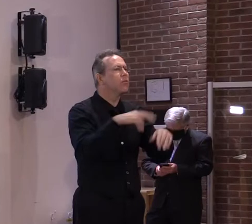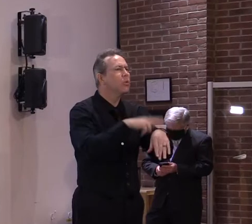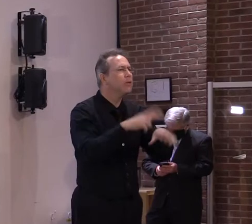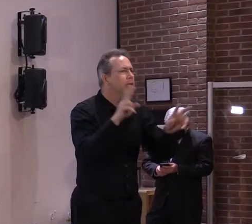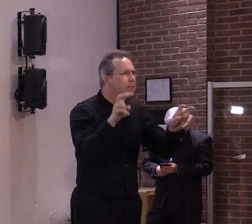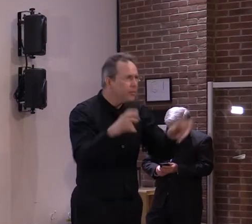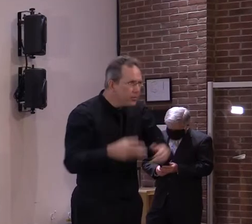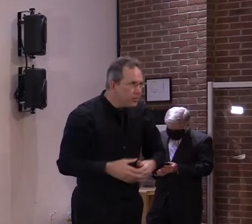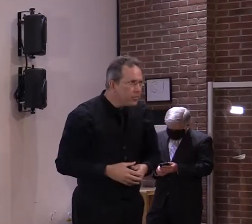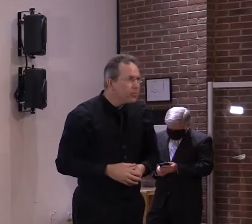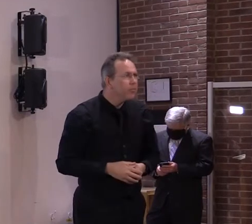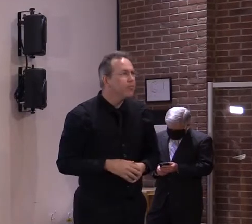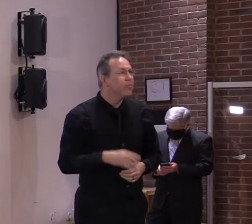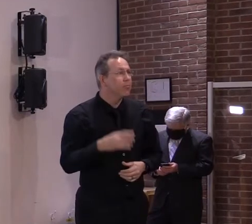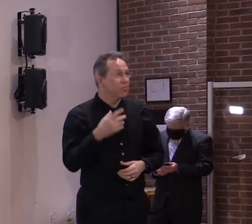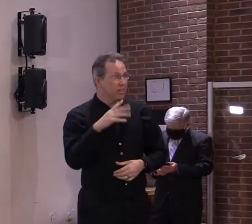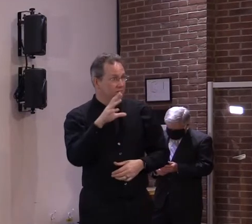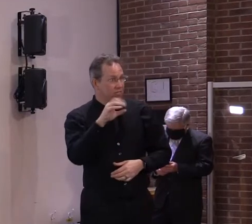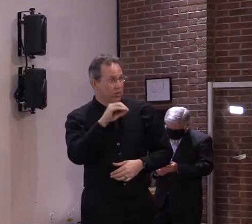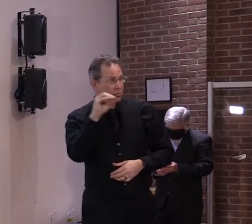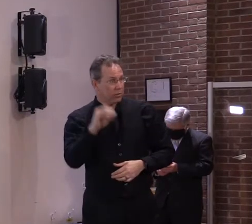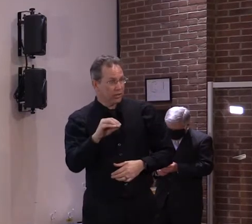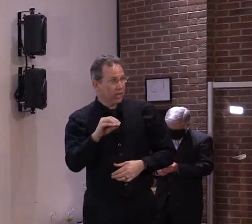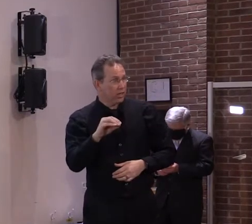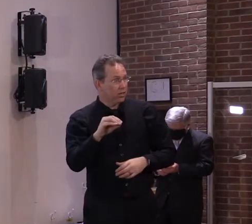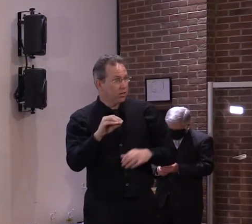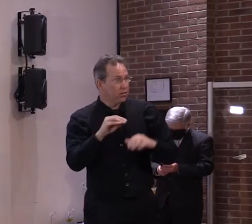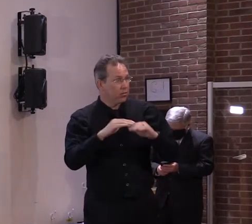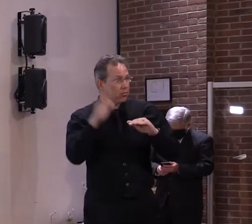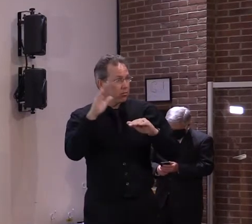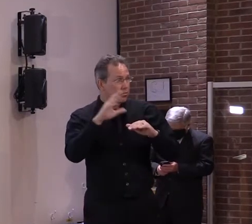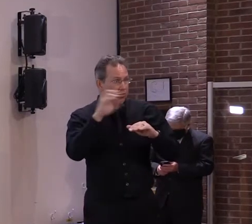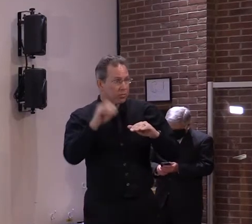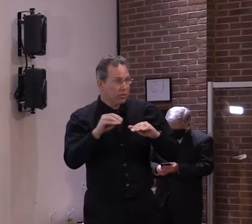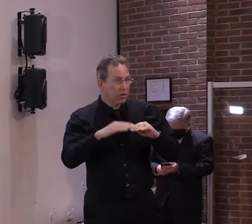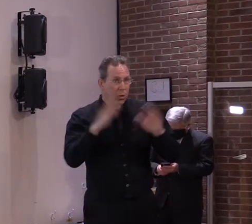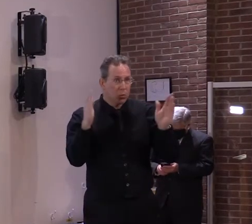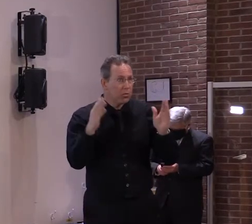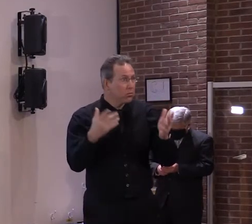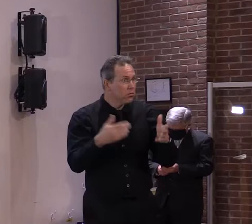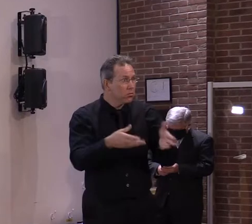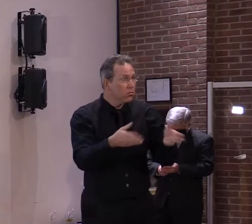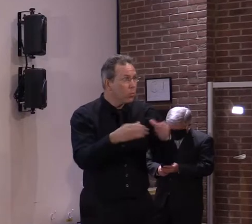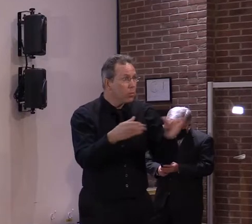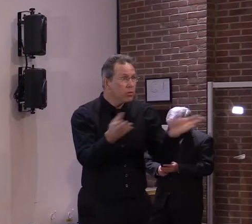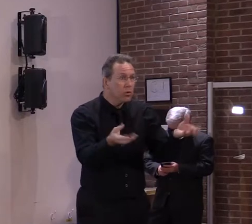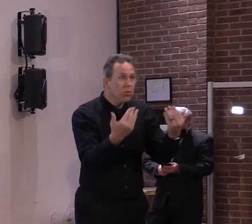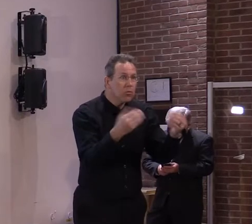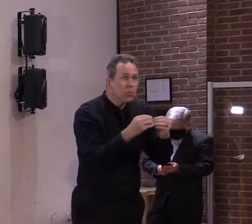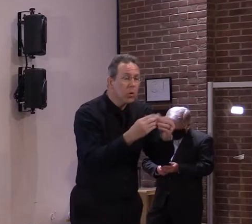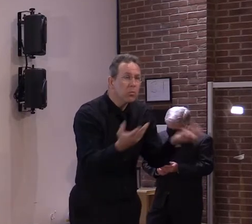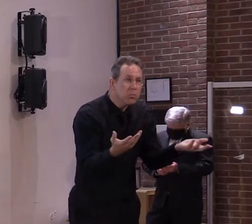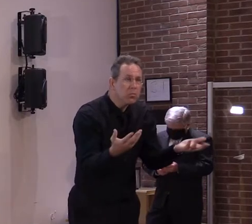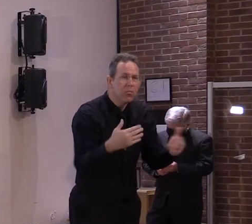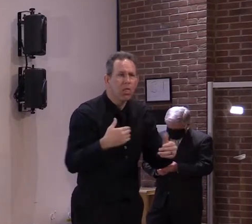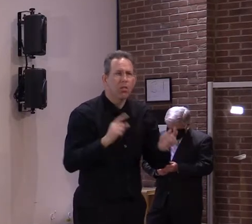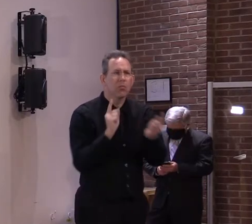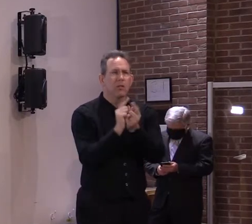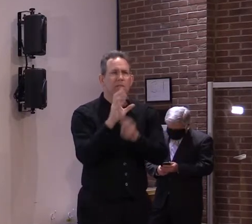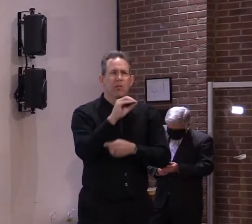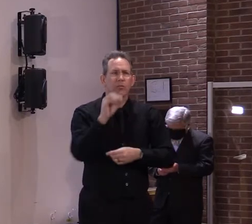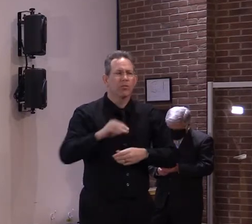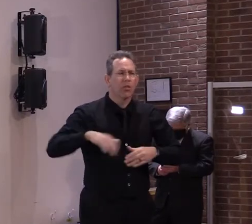vaccinated. So there's still opportunities for even more once you go beyond that. But that's when cases began to